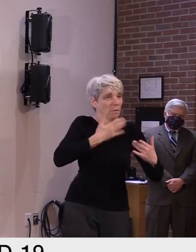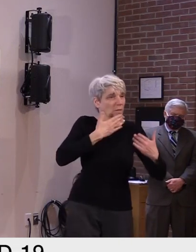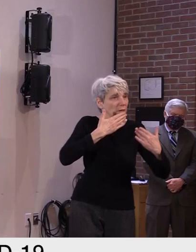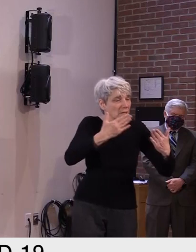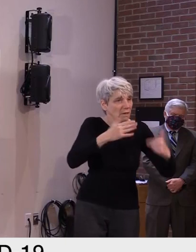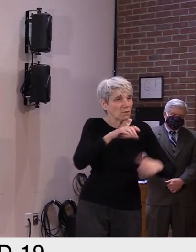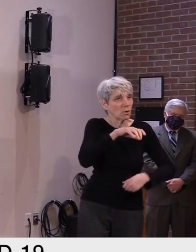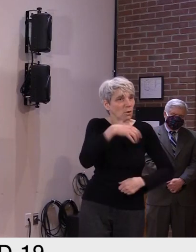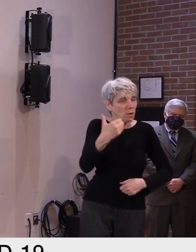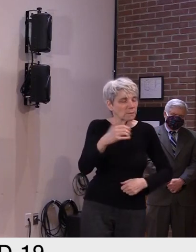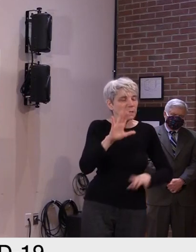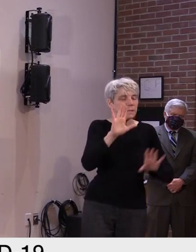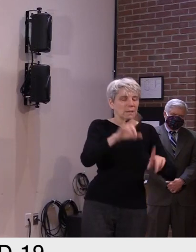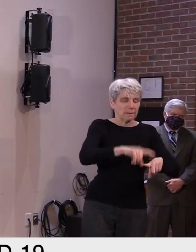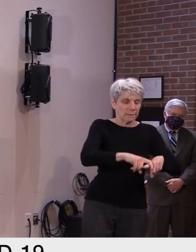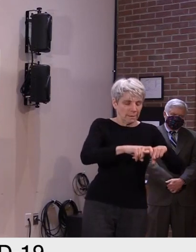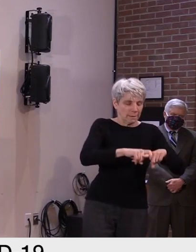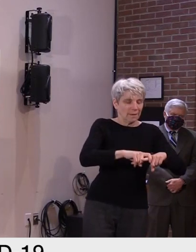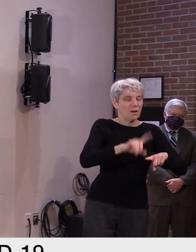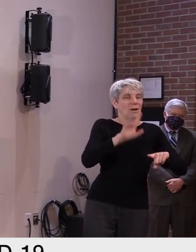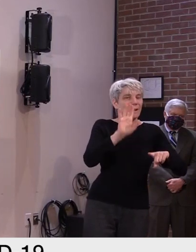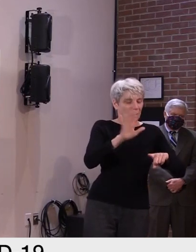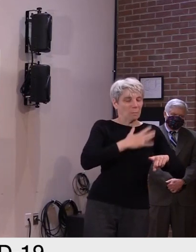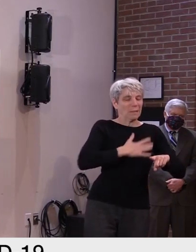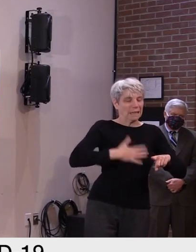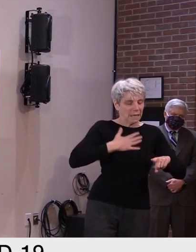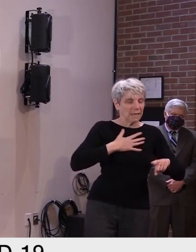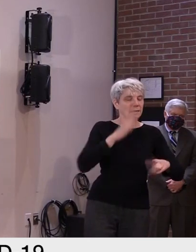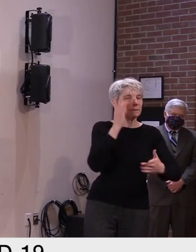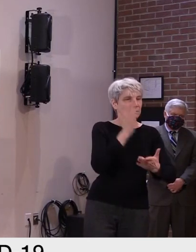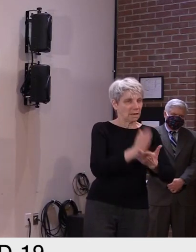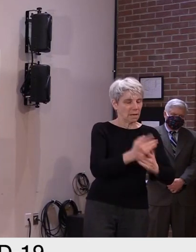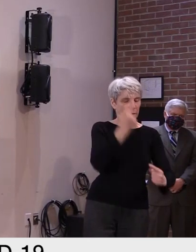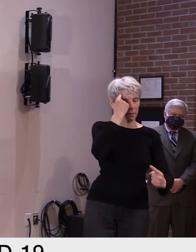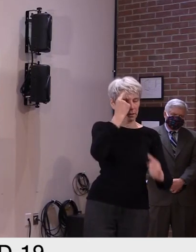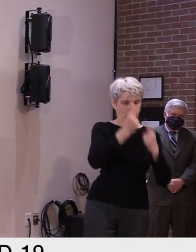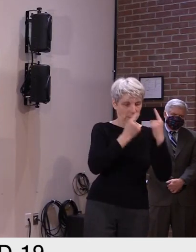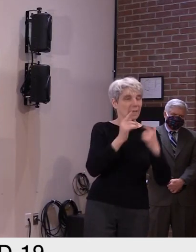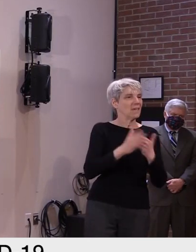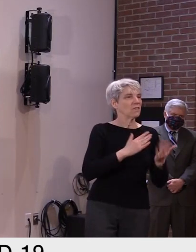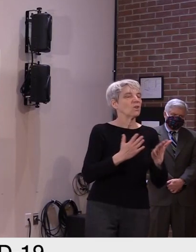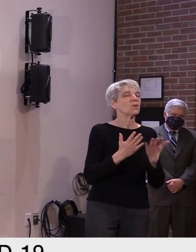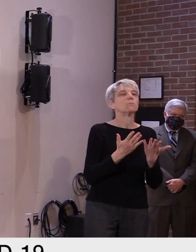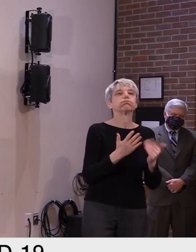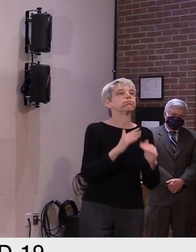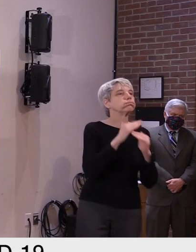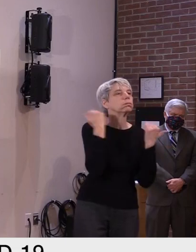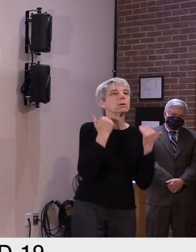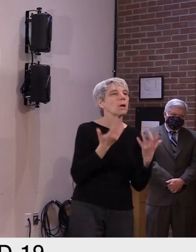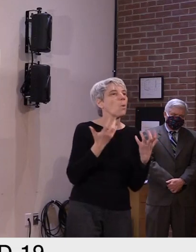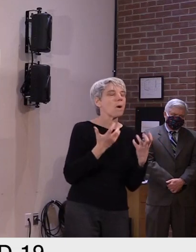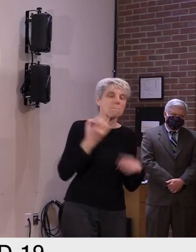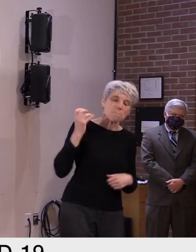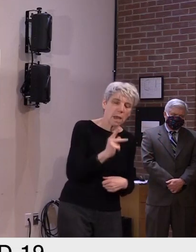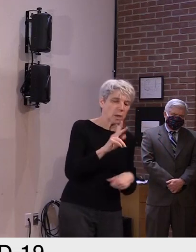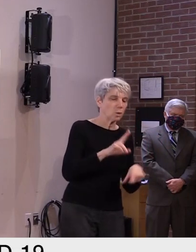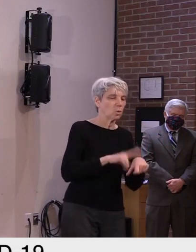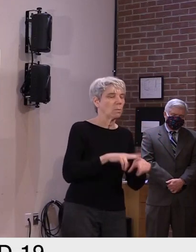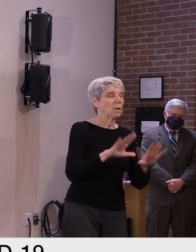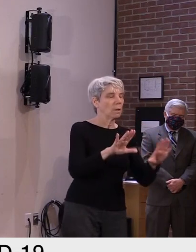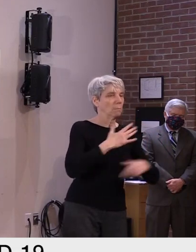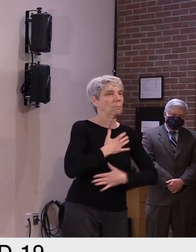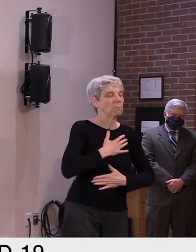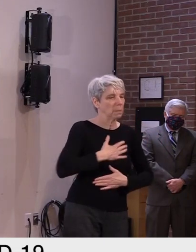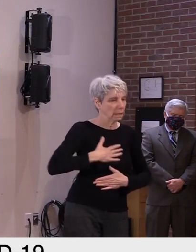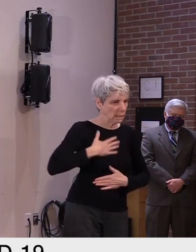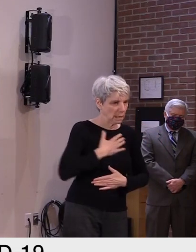to take a moment to recenter, to step back from pandemic fatigue, and rededicate to doing everything we